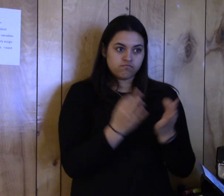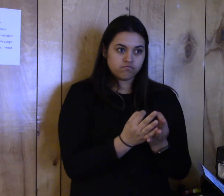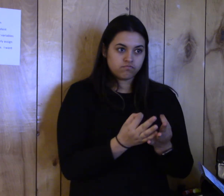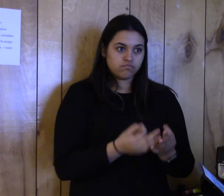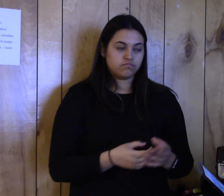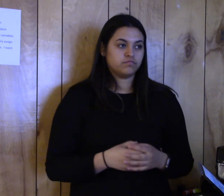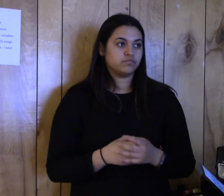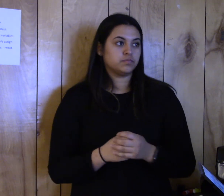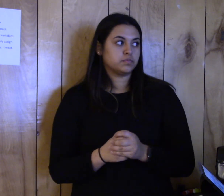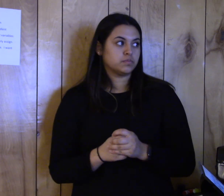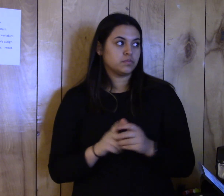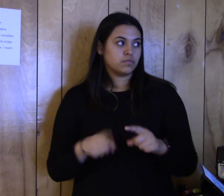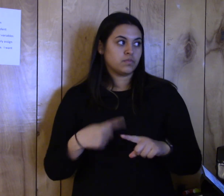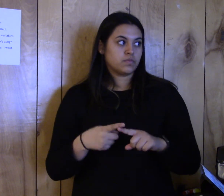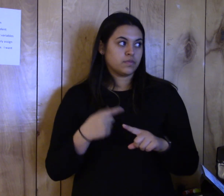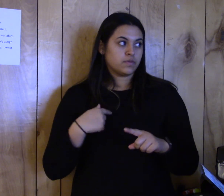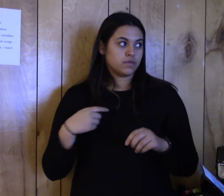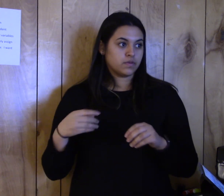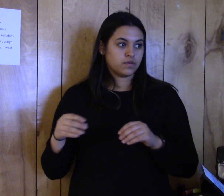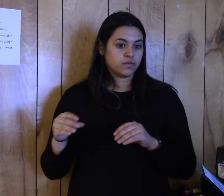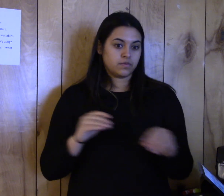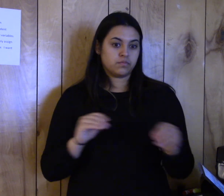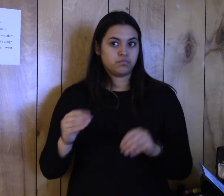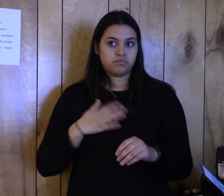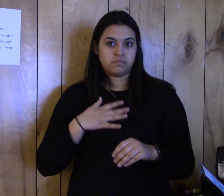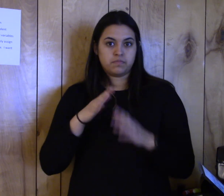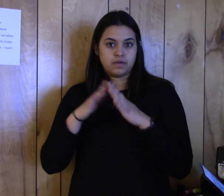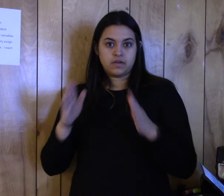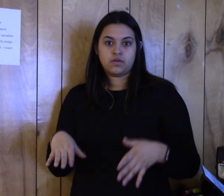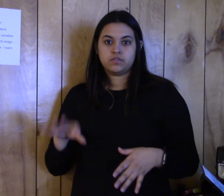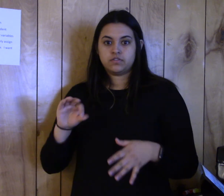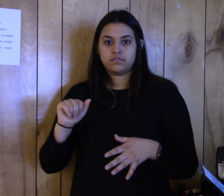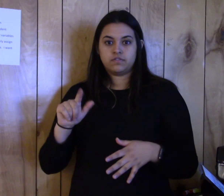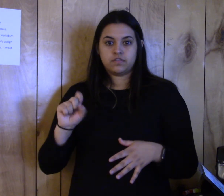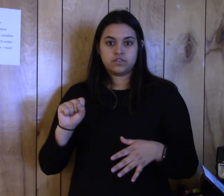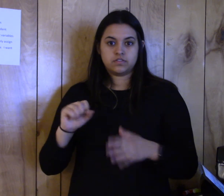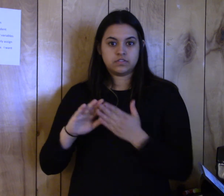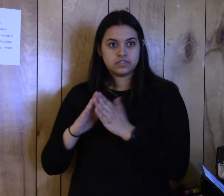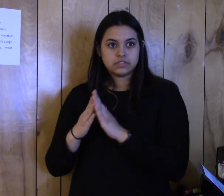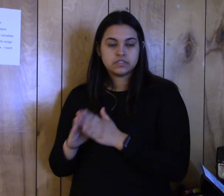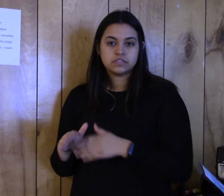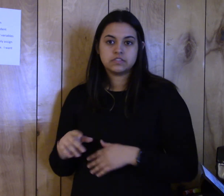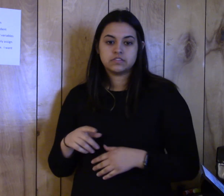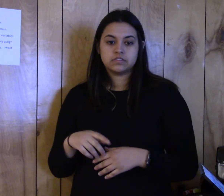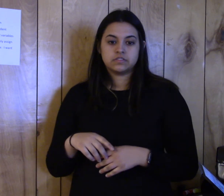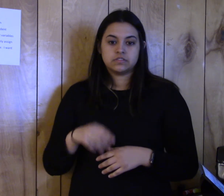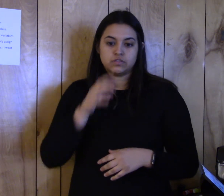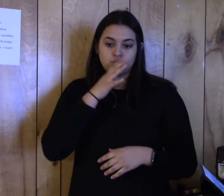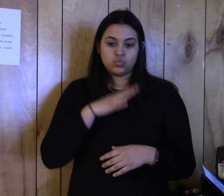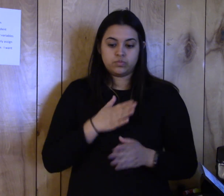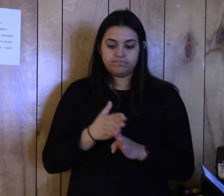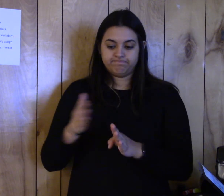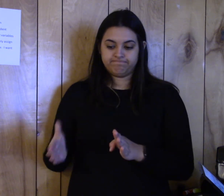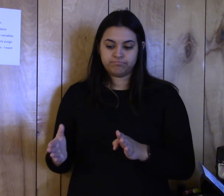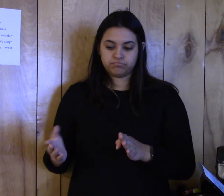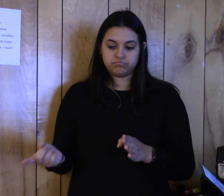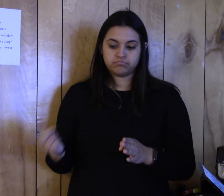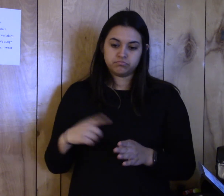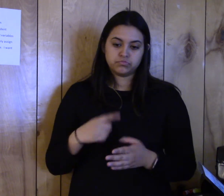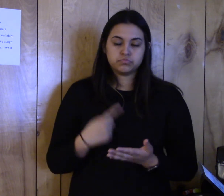When I moved into my house in Falls City, the lady next door came over to the house. She'd been real good friends with the old lady who lived there. And,